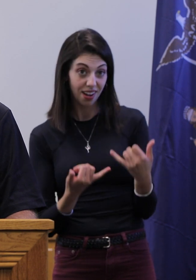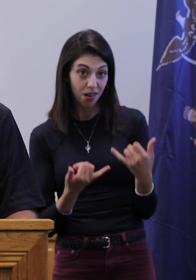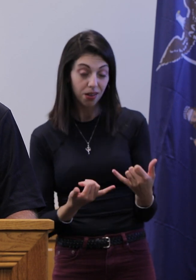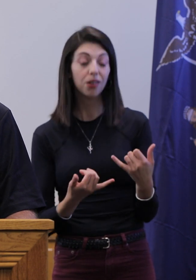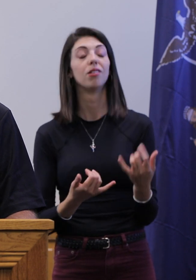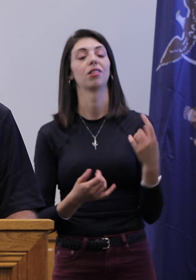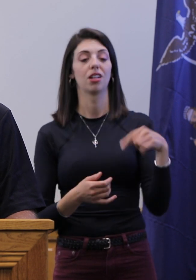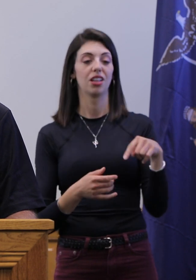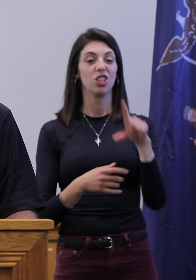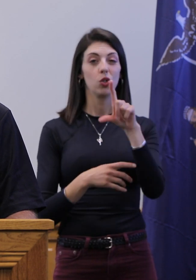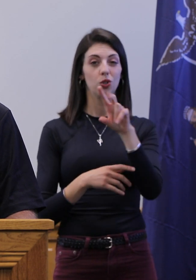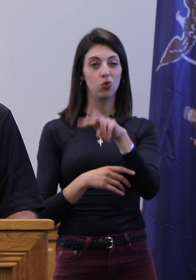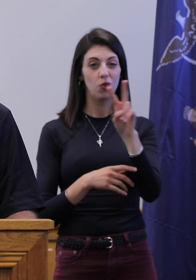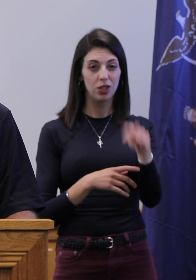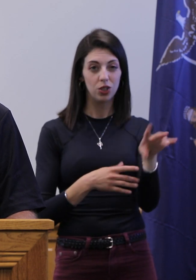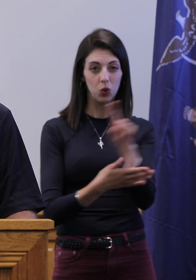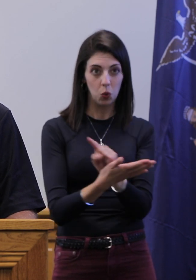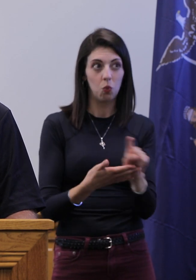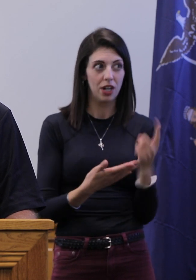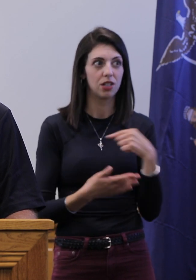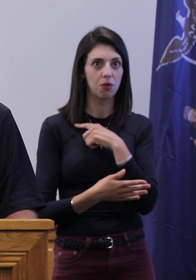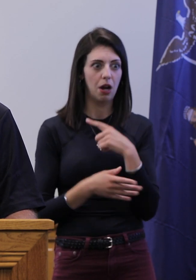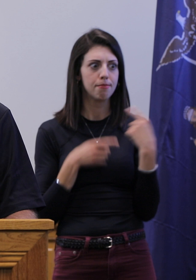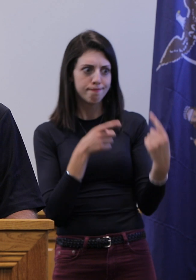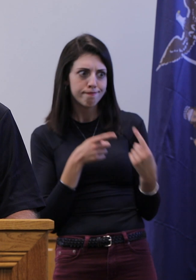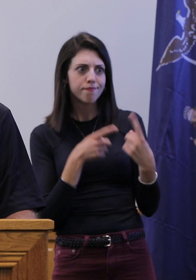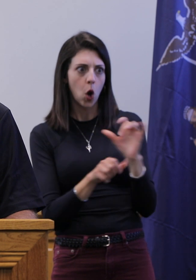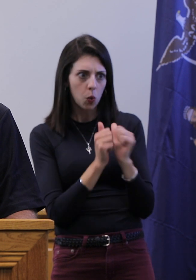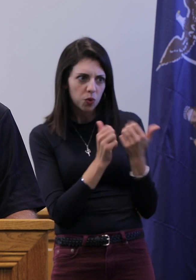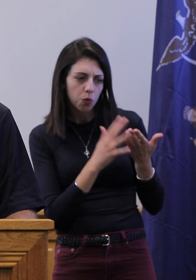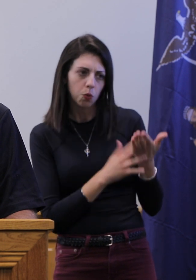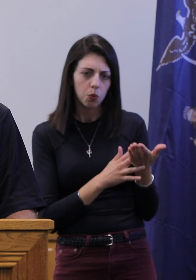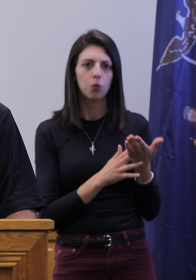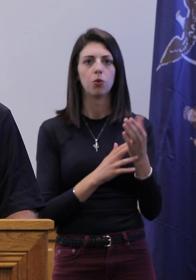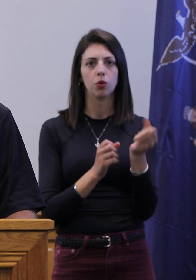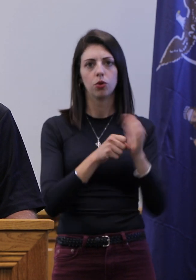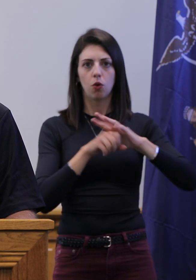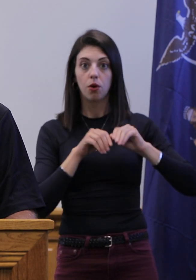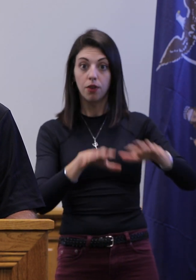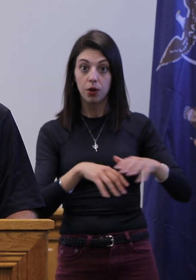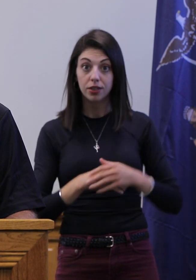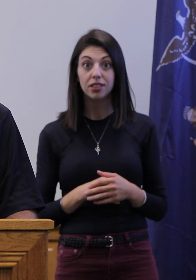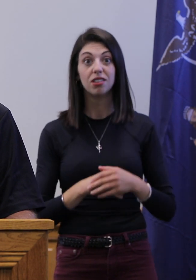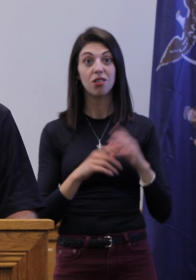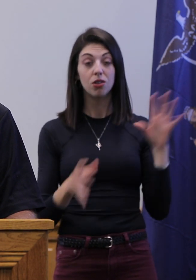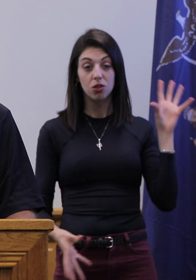week of dealing with coronavirus in Oswego County. As of this afternoon, our County Health Department has received